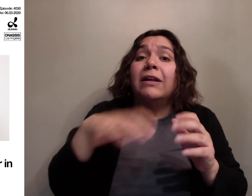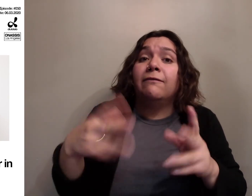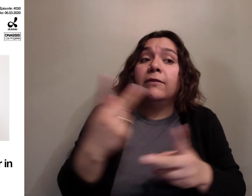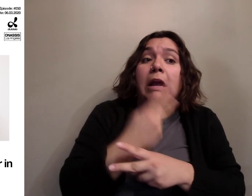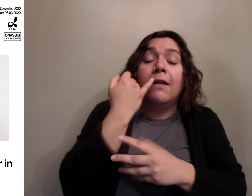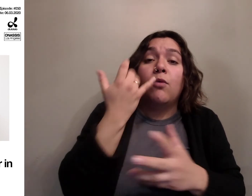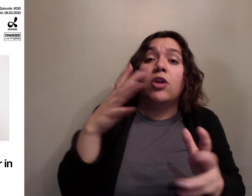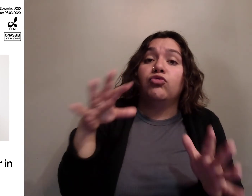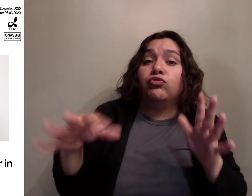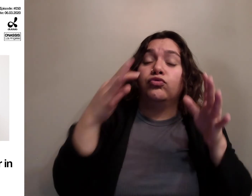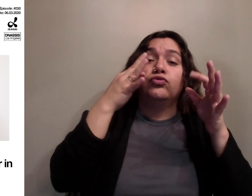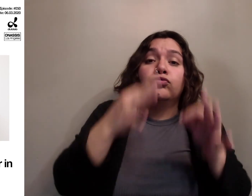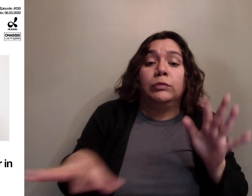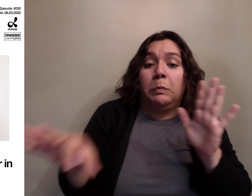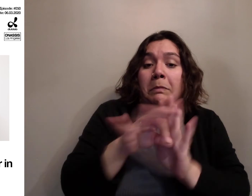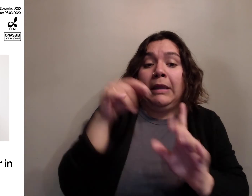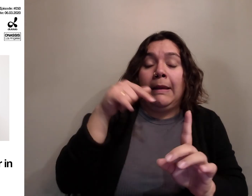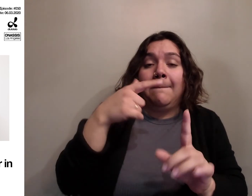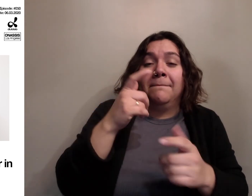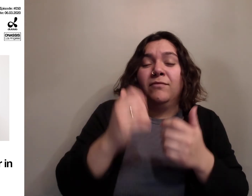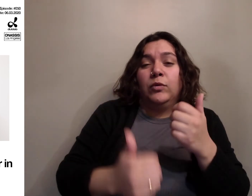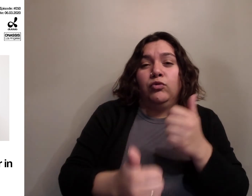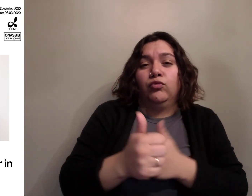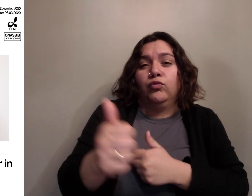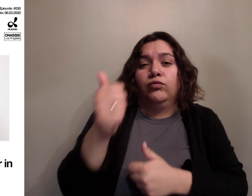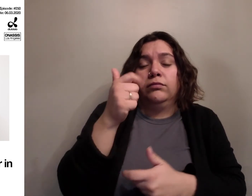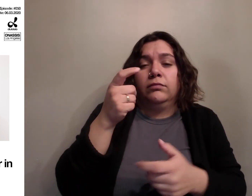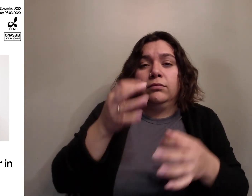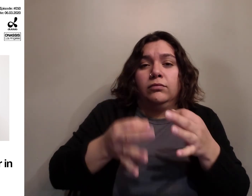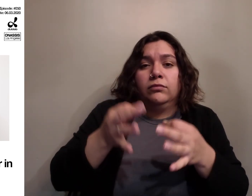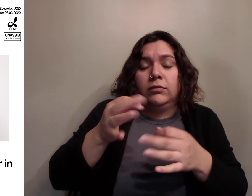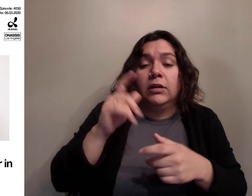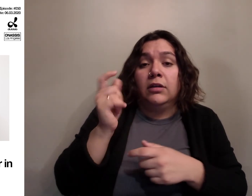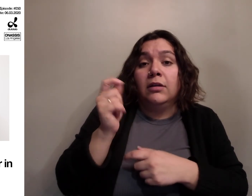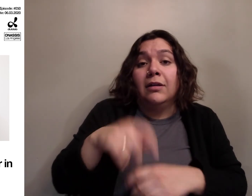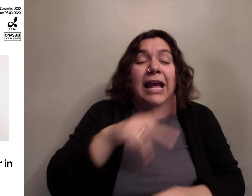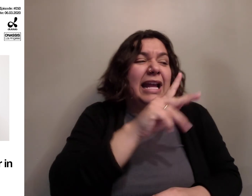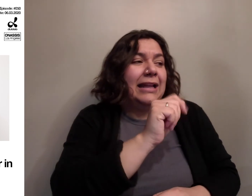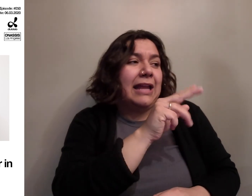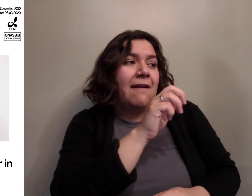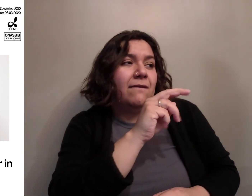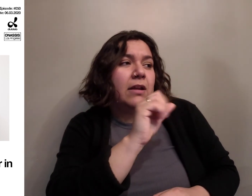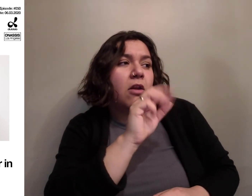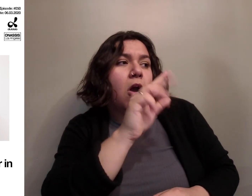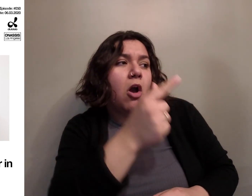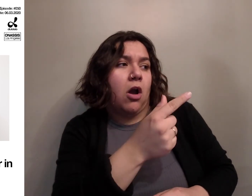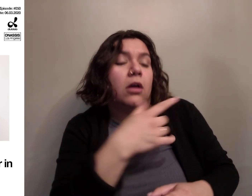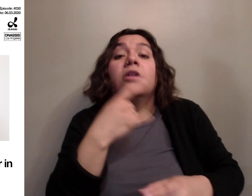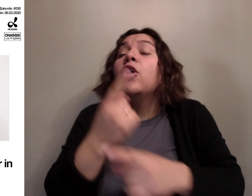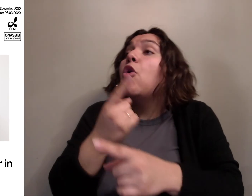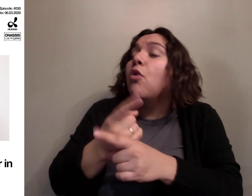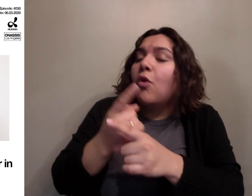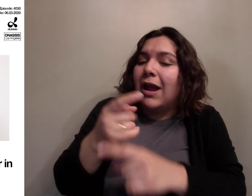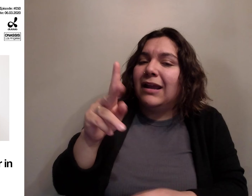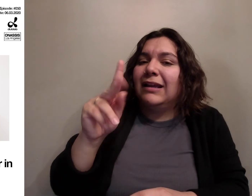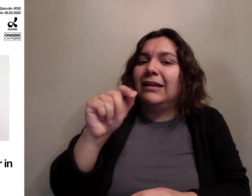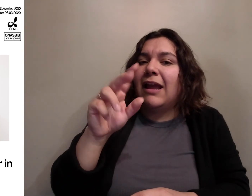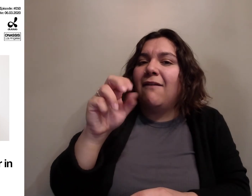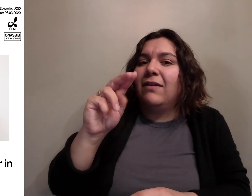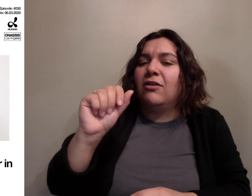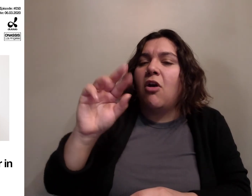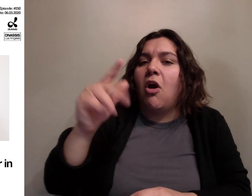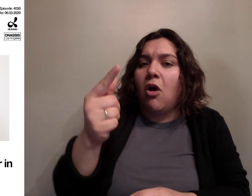to see if they were going to choose him, or Trump was trying to suggest the Supreme Court judge or something, and he was being accused